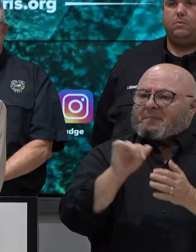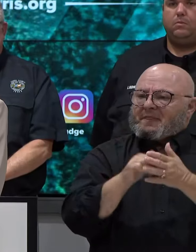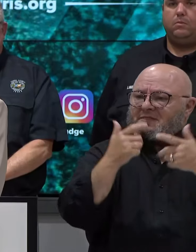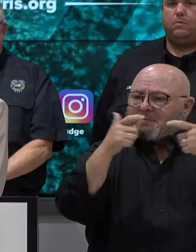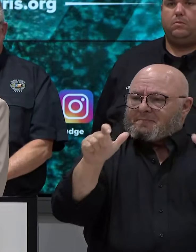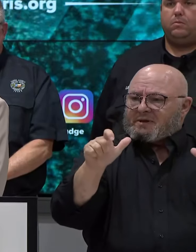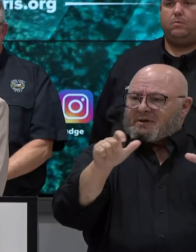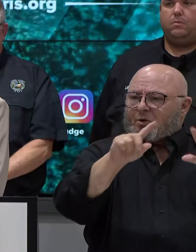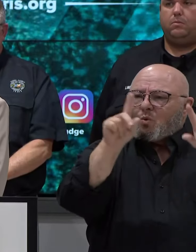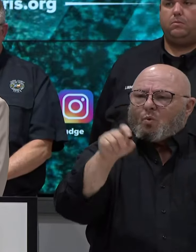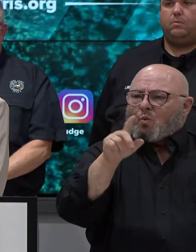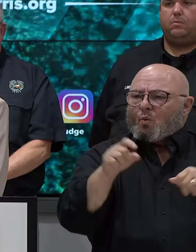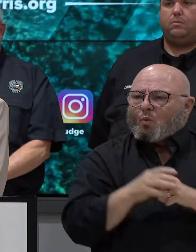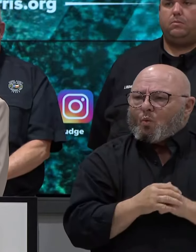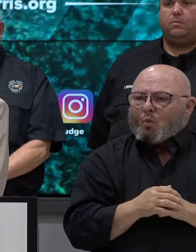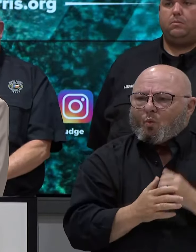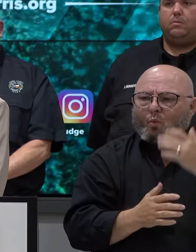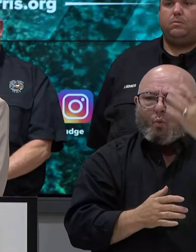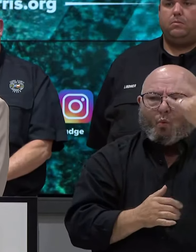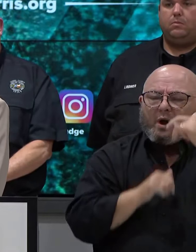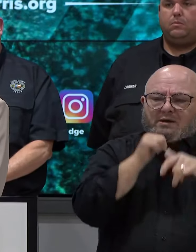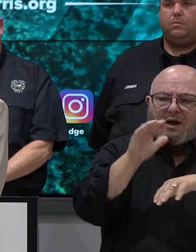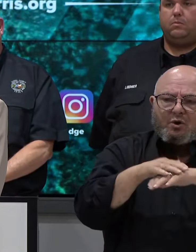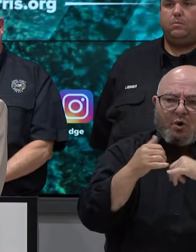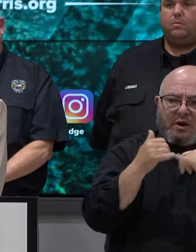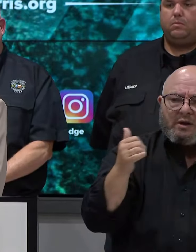question. Mm-hmm. Asking, Sure.